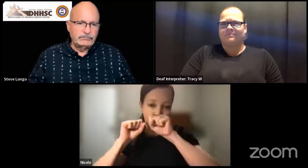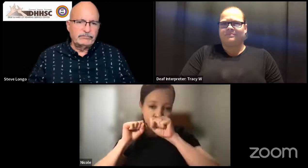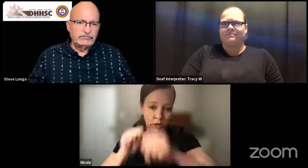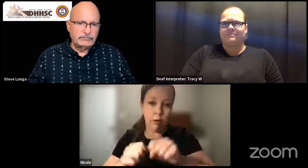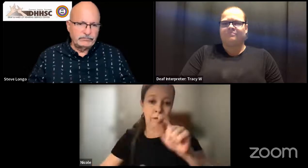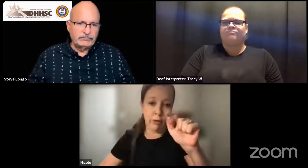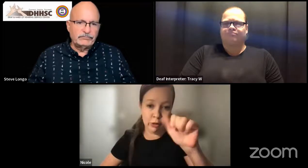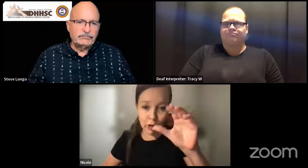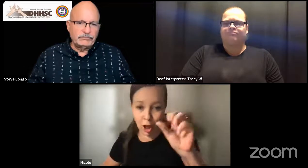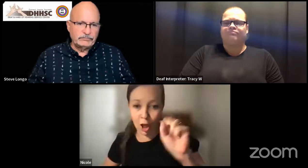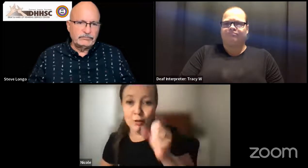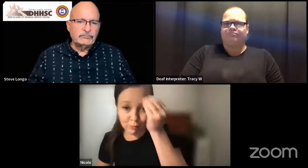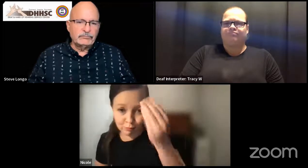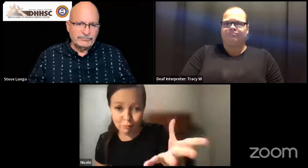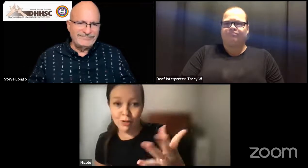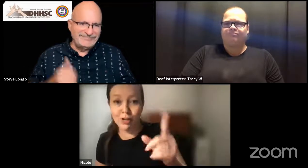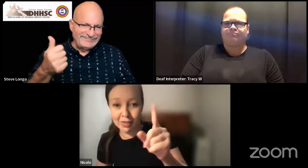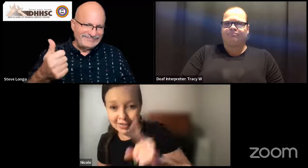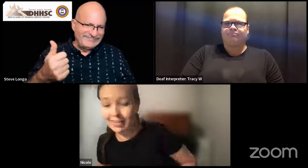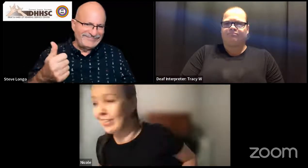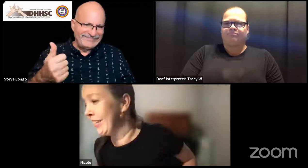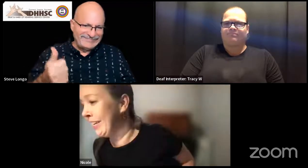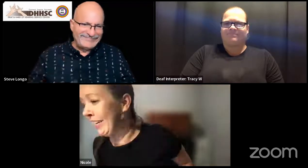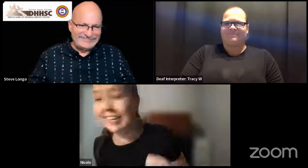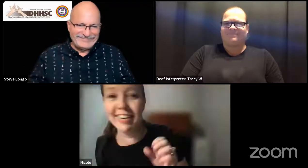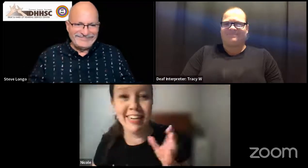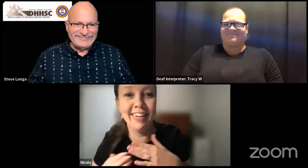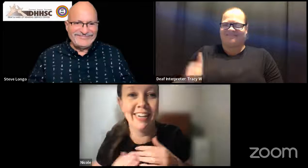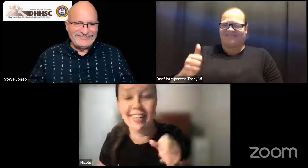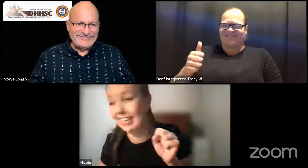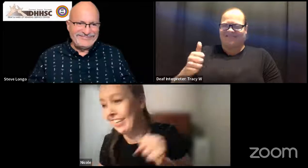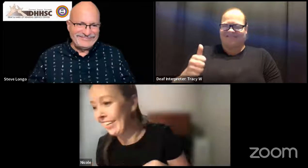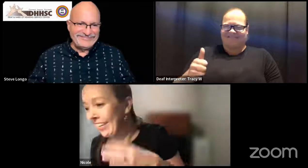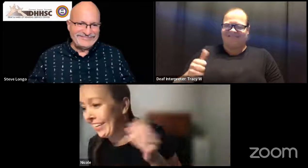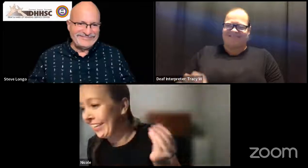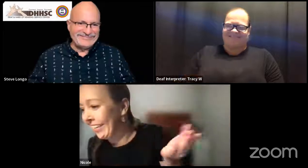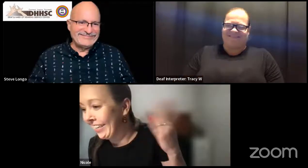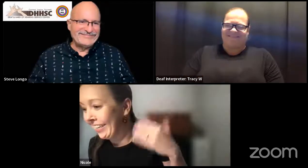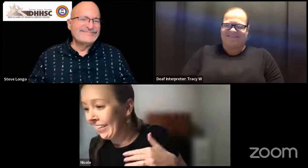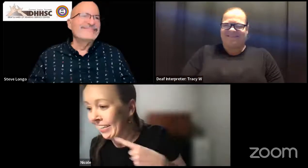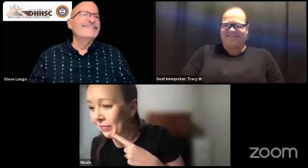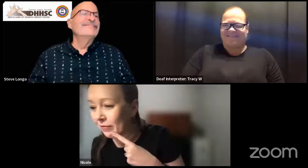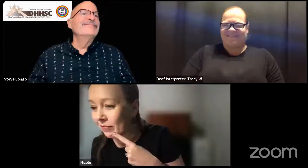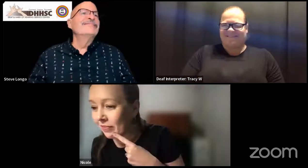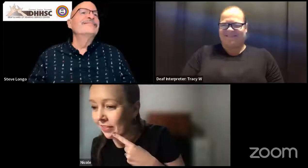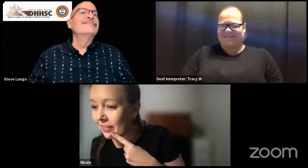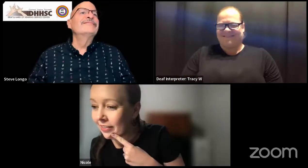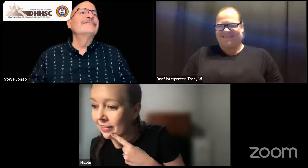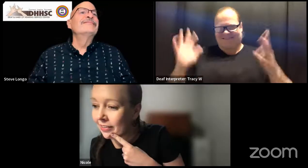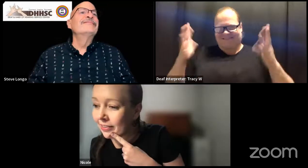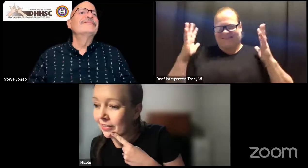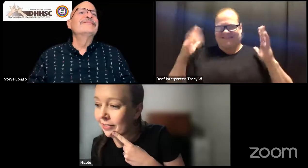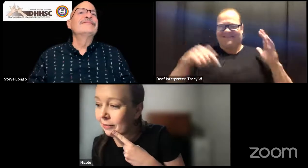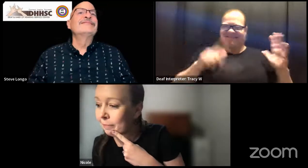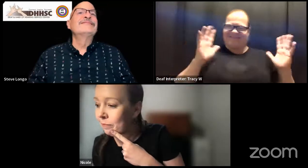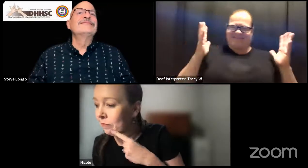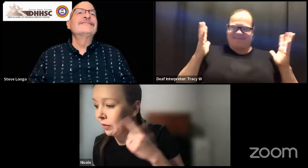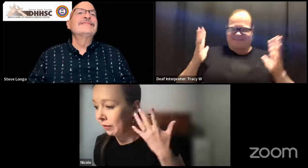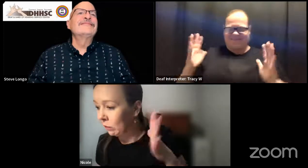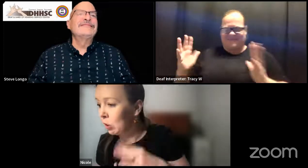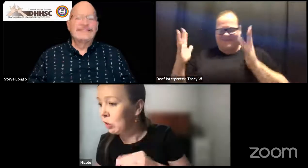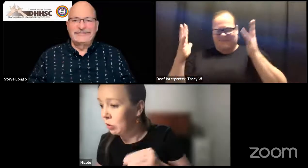tacos at VDF. I'm very excited about tacos. I love tacos, so I'm very happy about that.